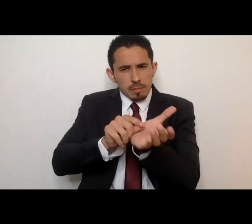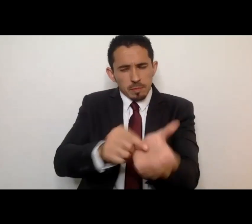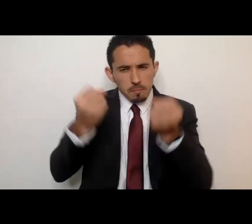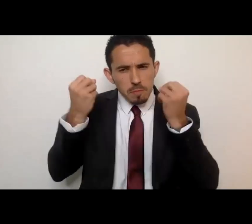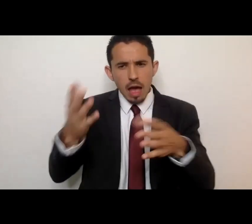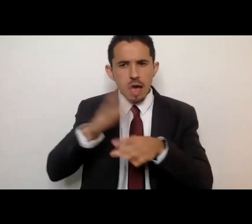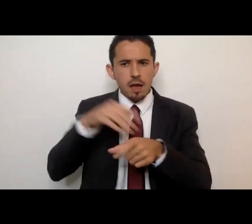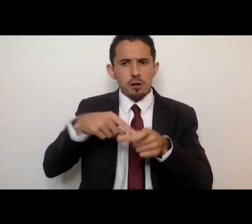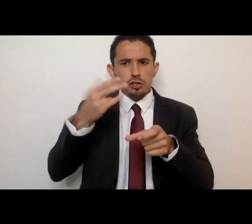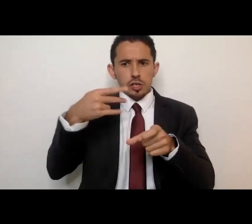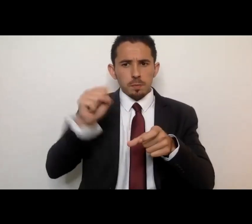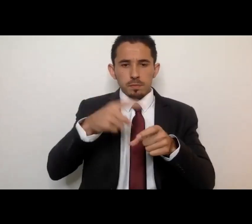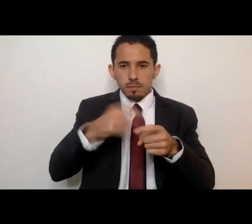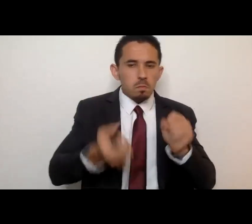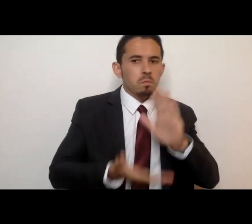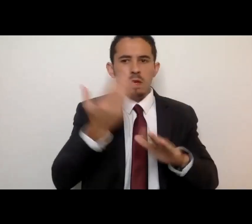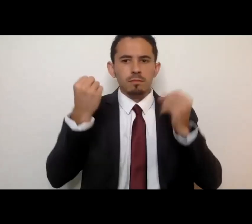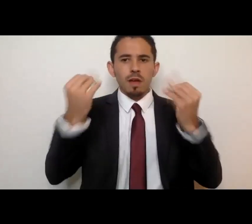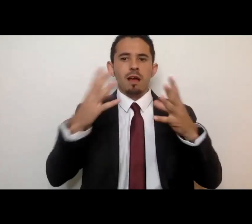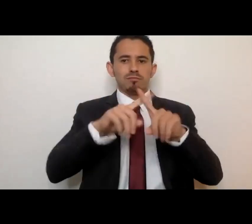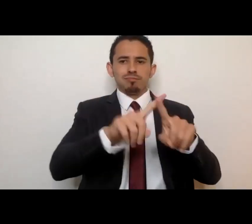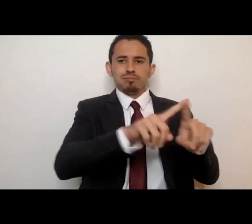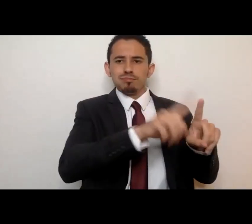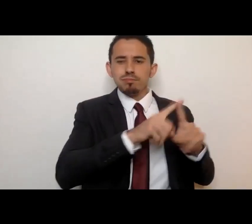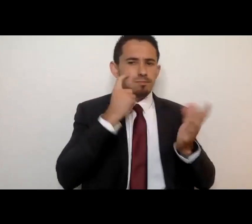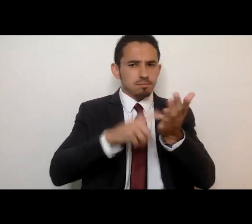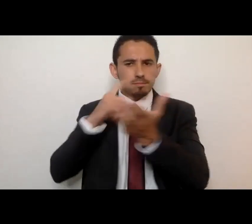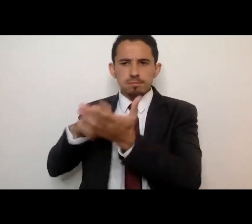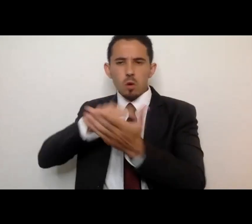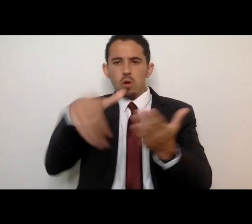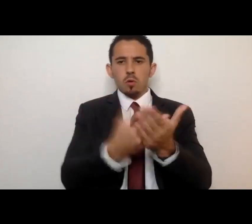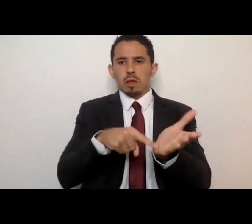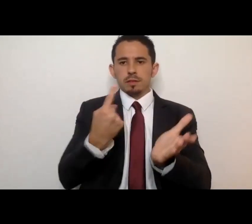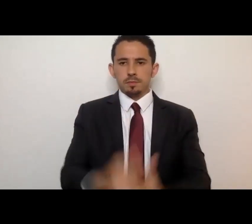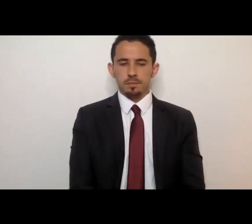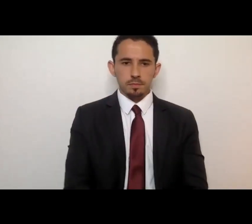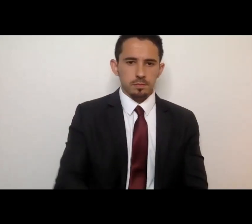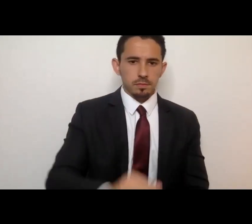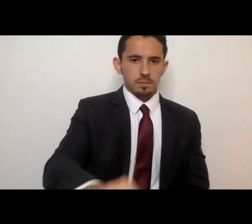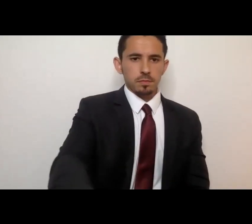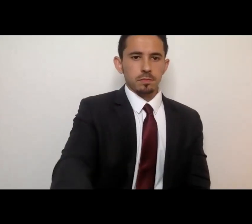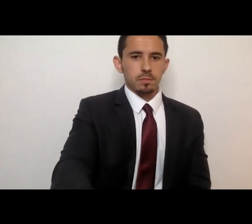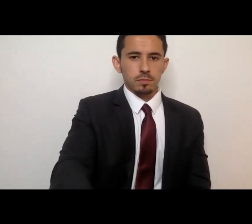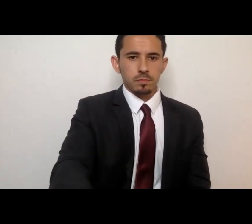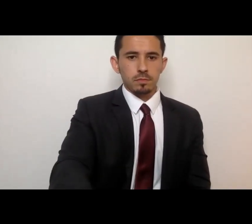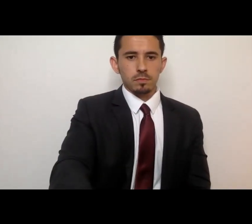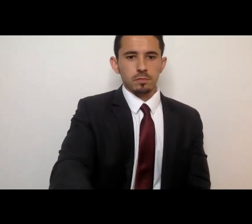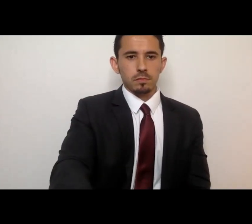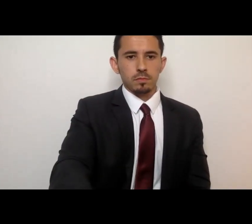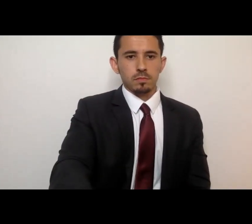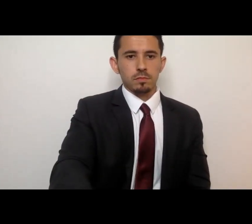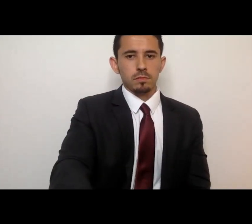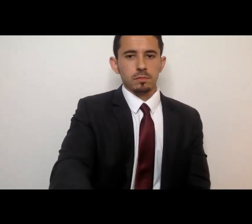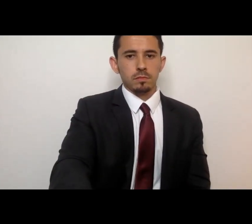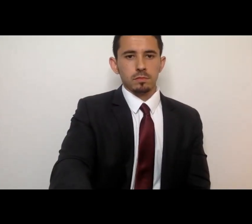So it's a very small amount, but it prints many, many, many dots on the chip. So this way, the hope is that it would run many samples